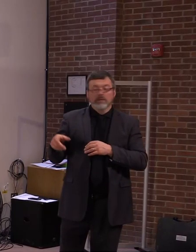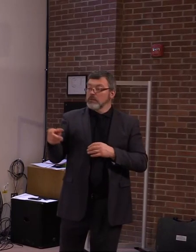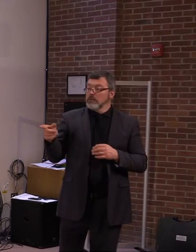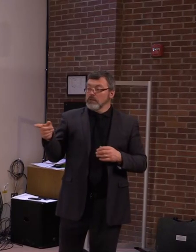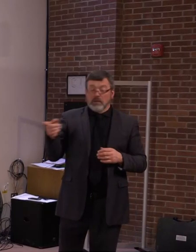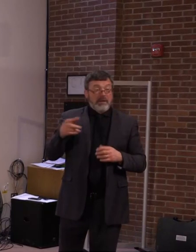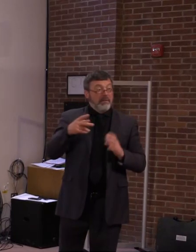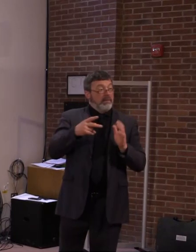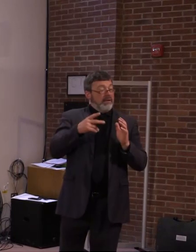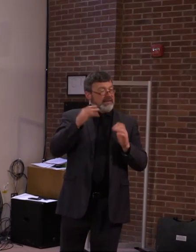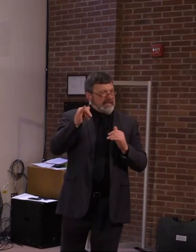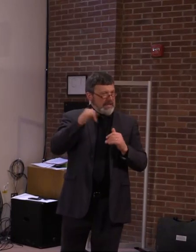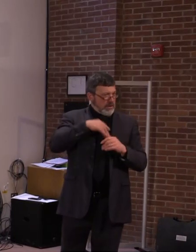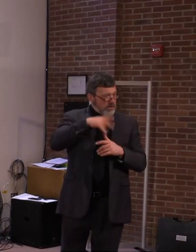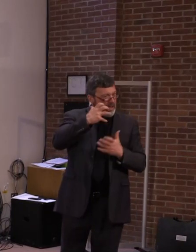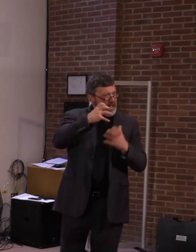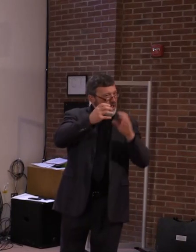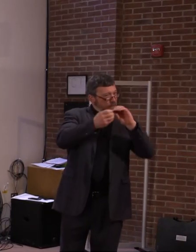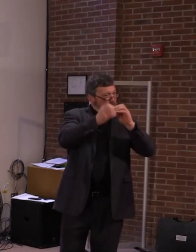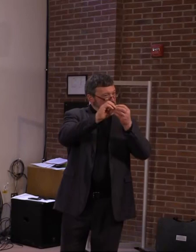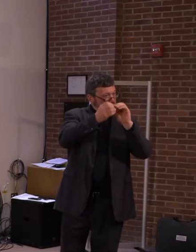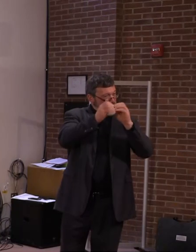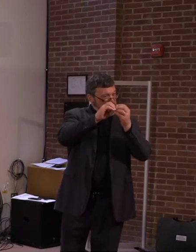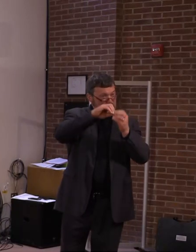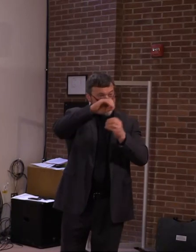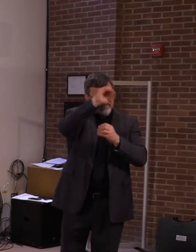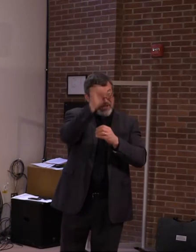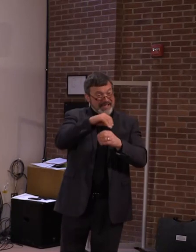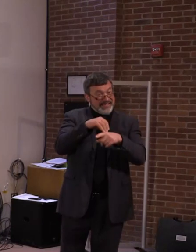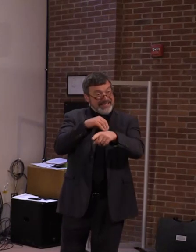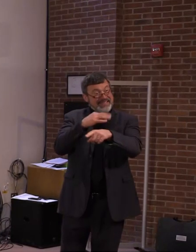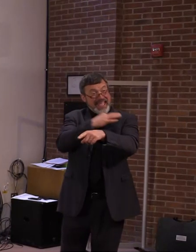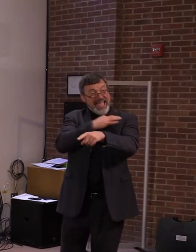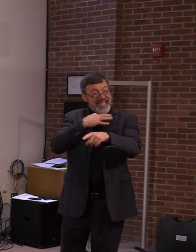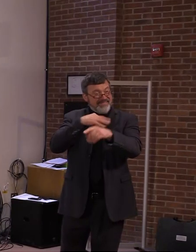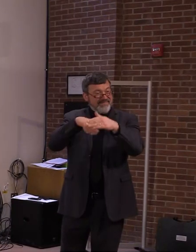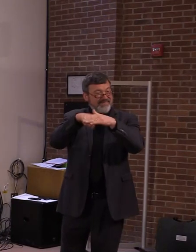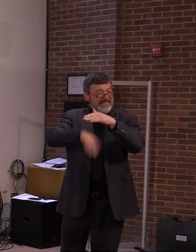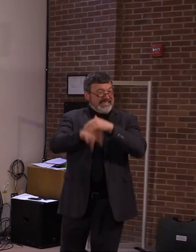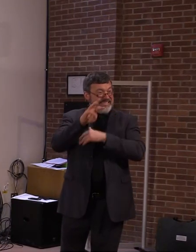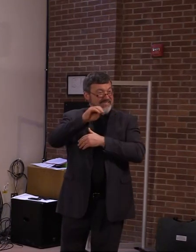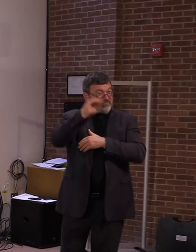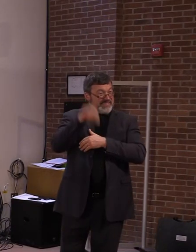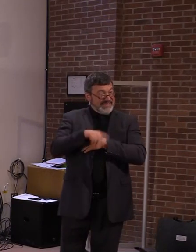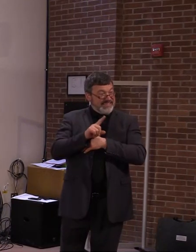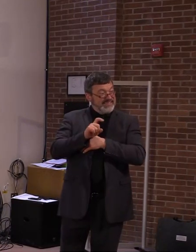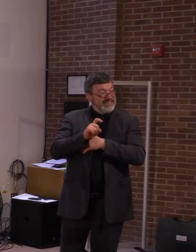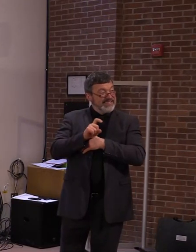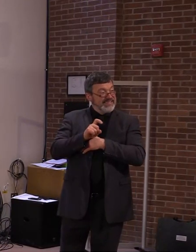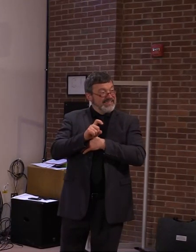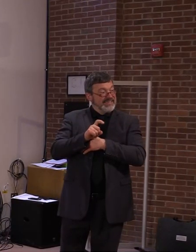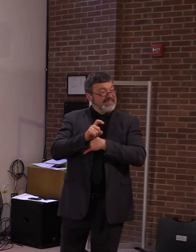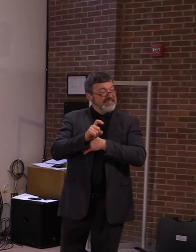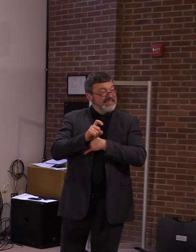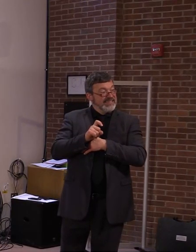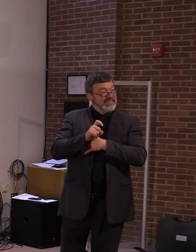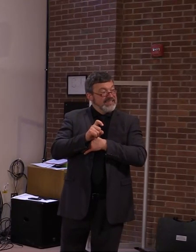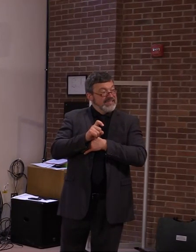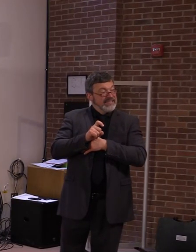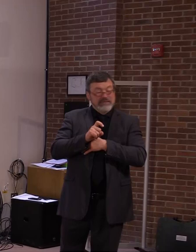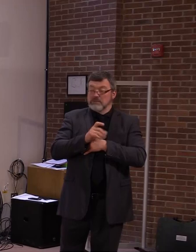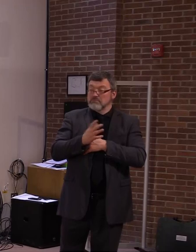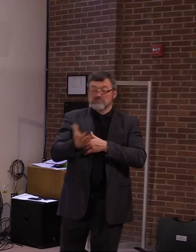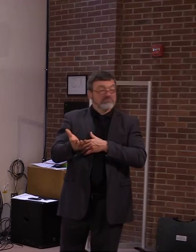vaccinated. Is there a concern if you try to force it on them that you'll end up having people